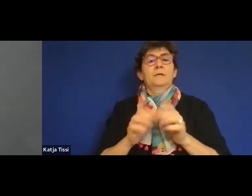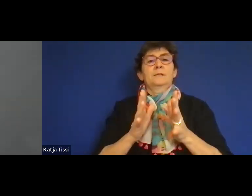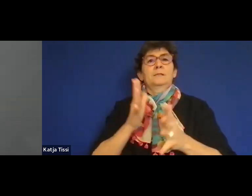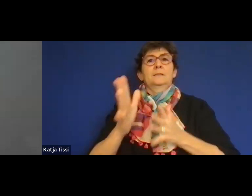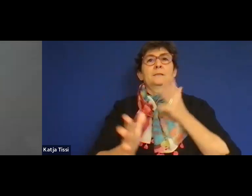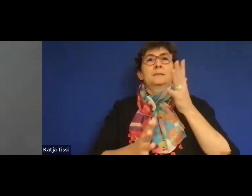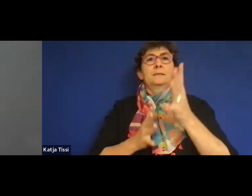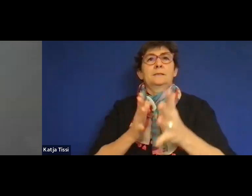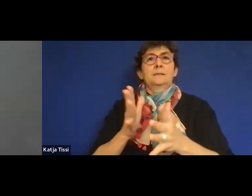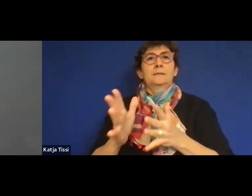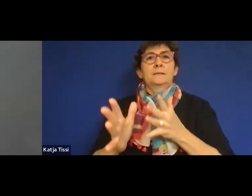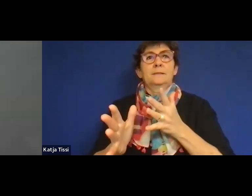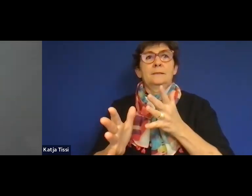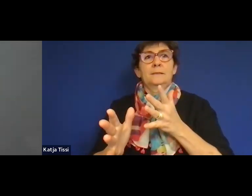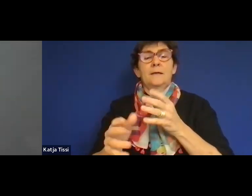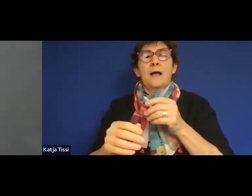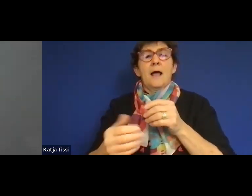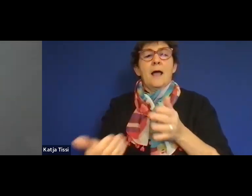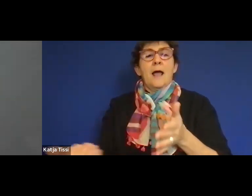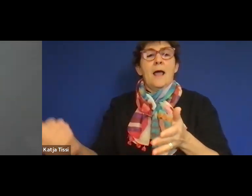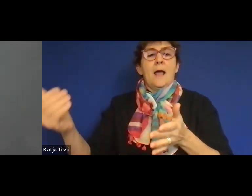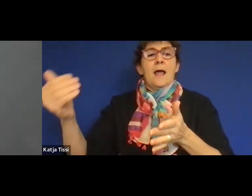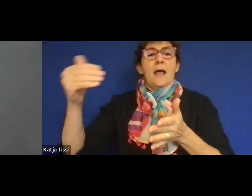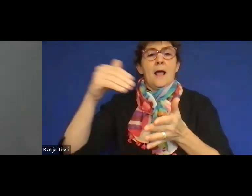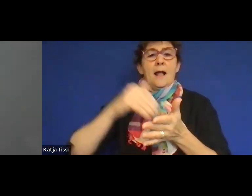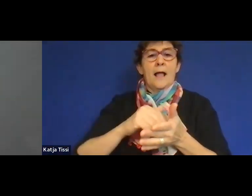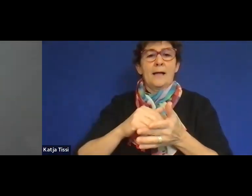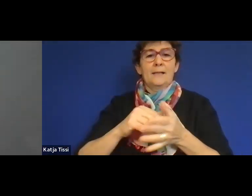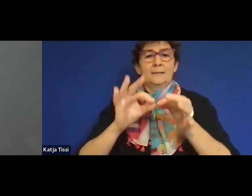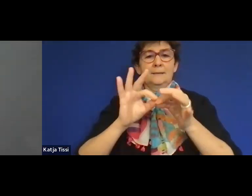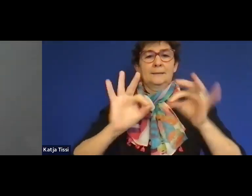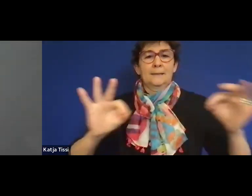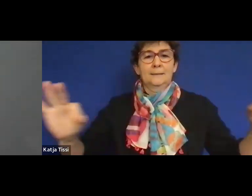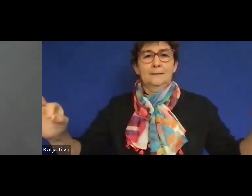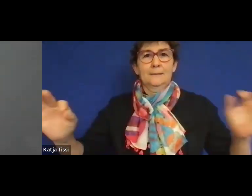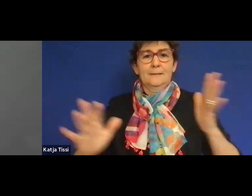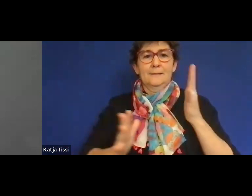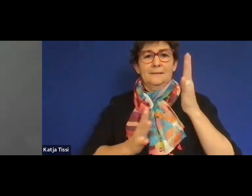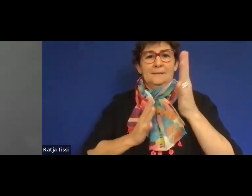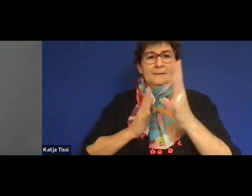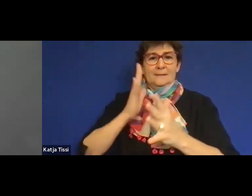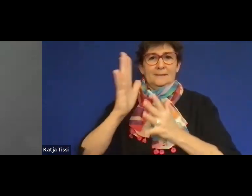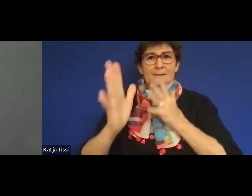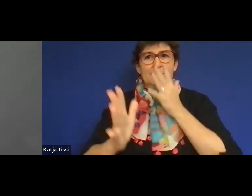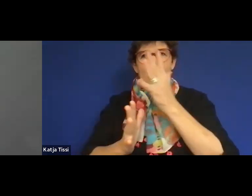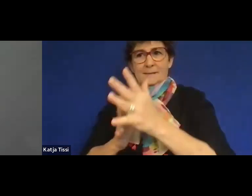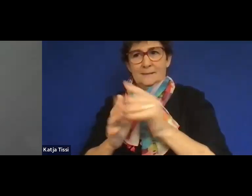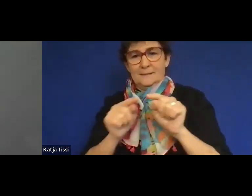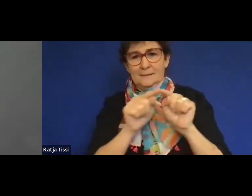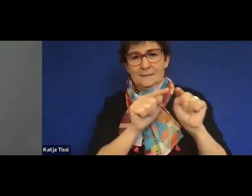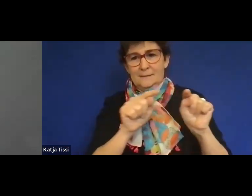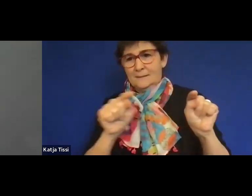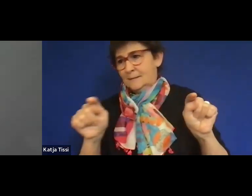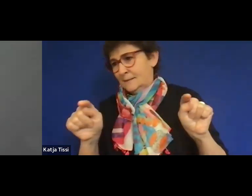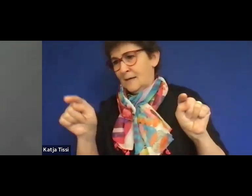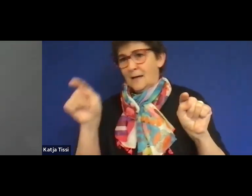Another example that we've seen are individuals who will sign something and then they restart the